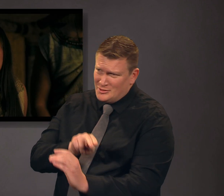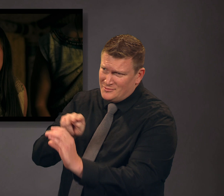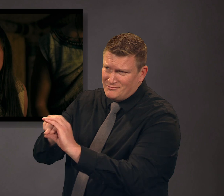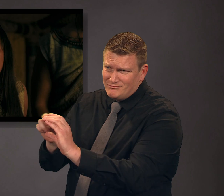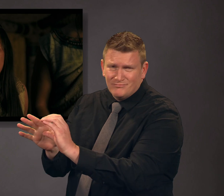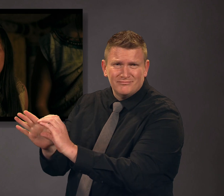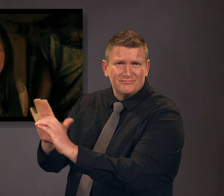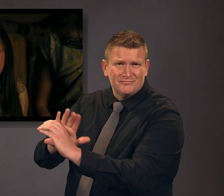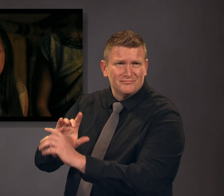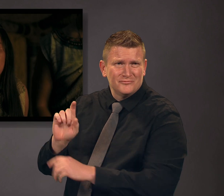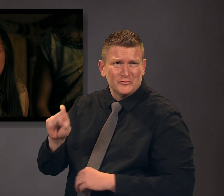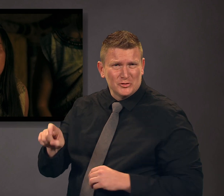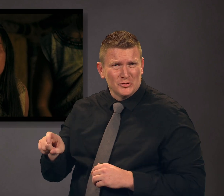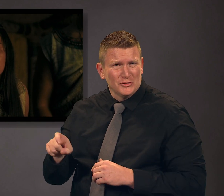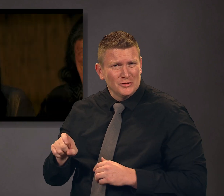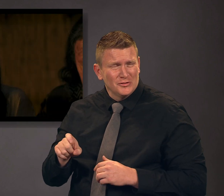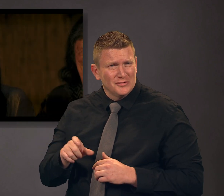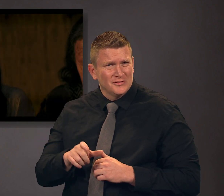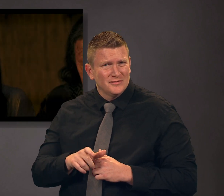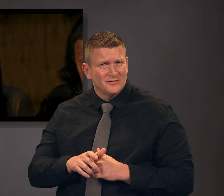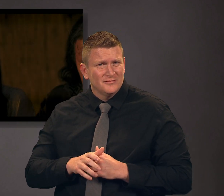he should be laid in the sepulcher.